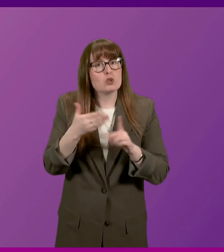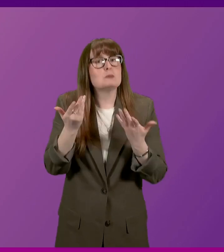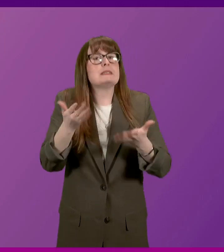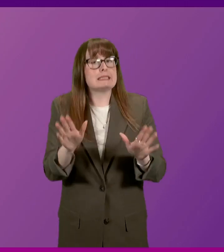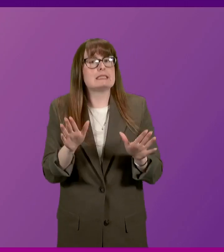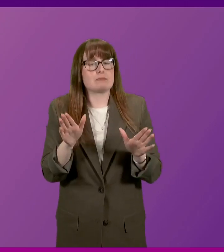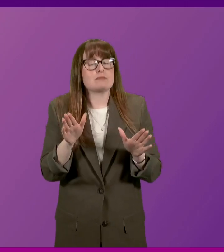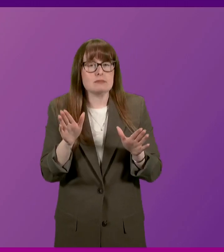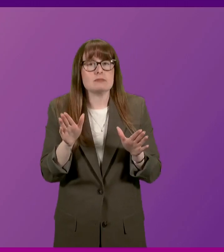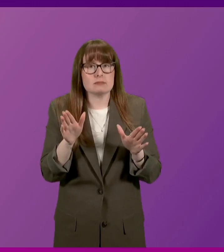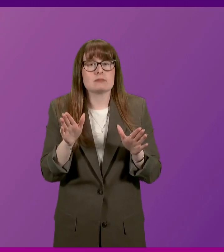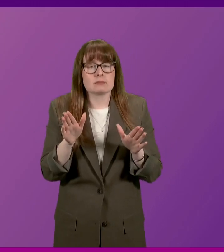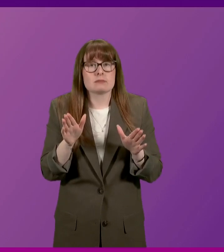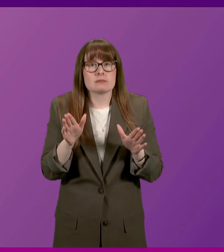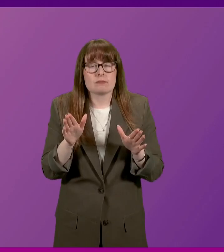of